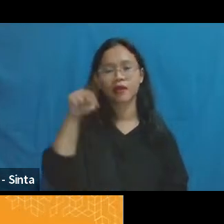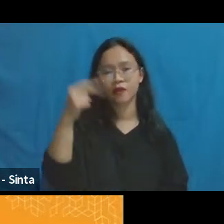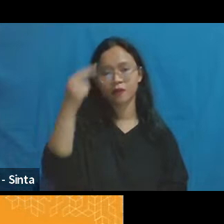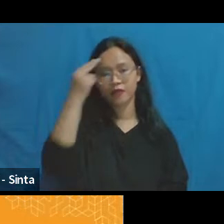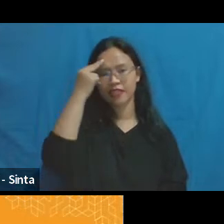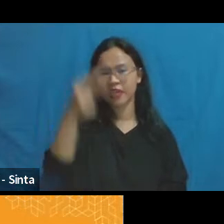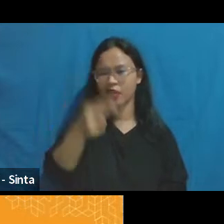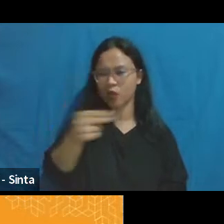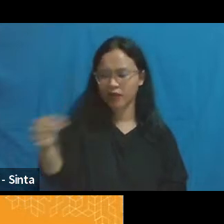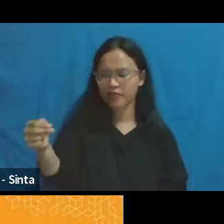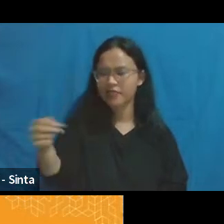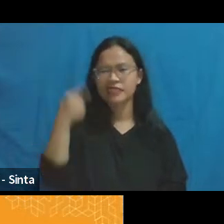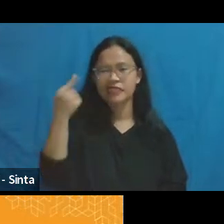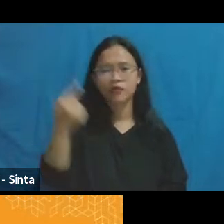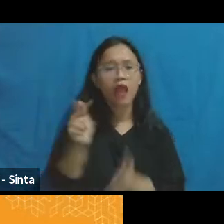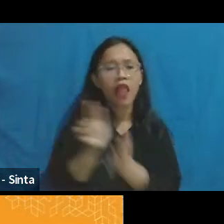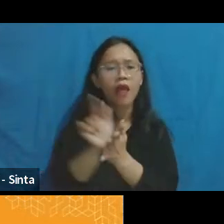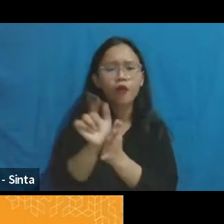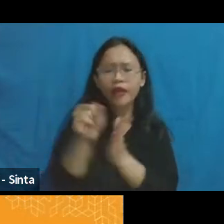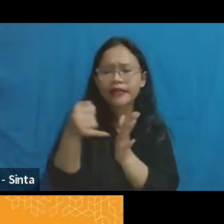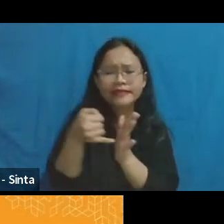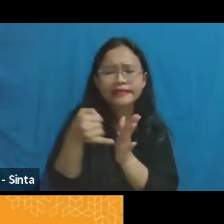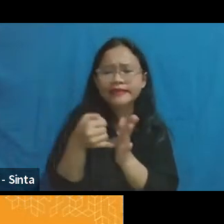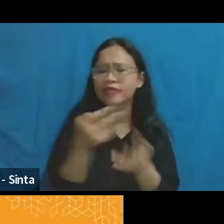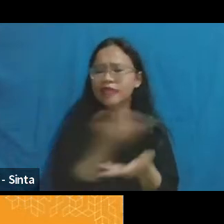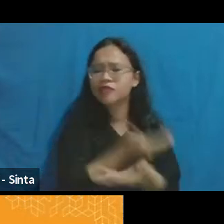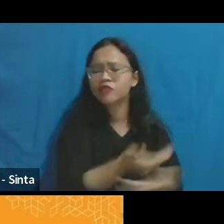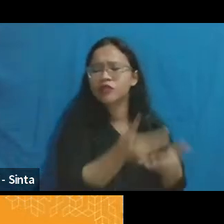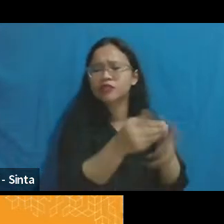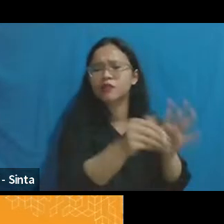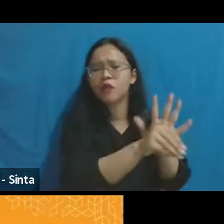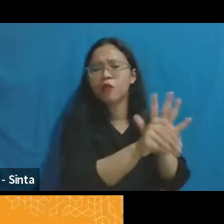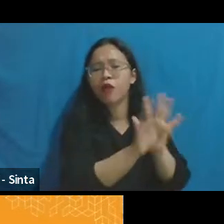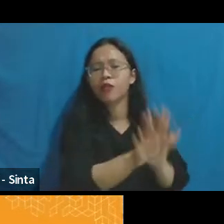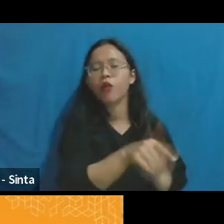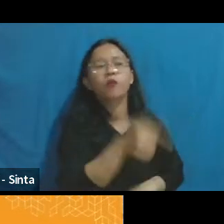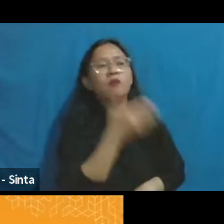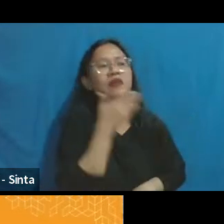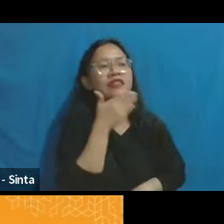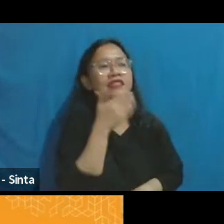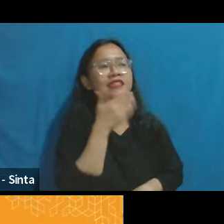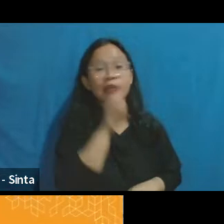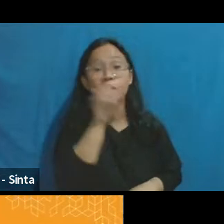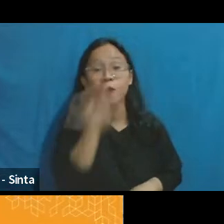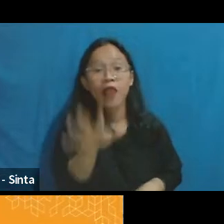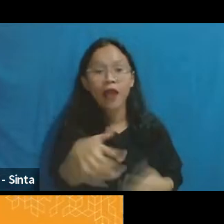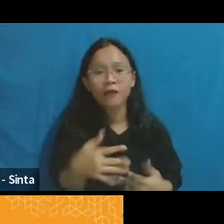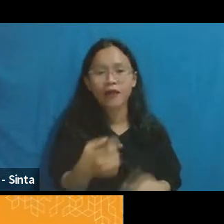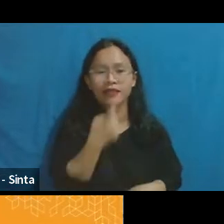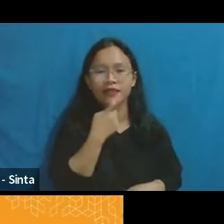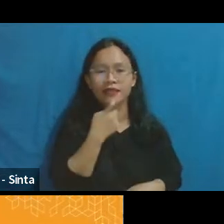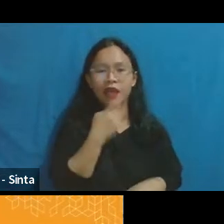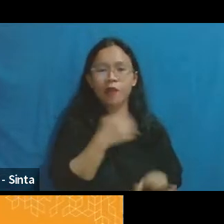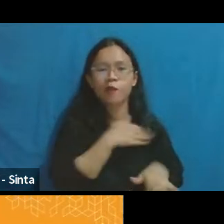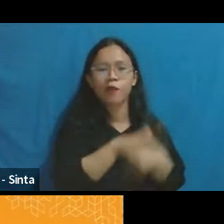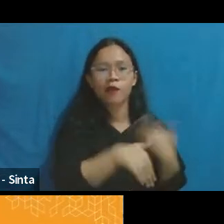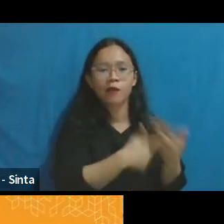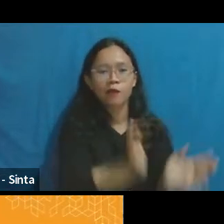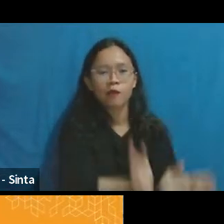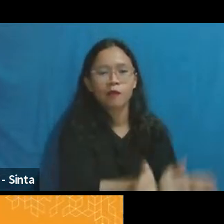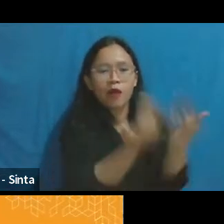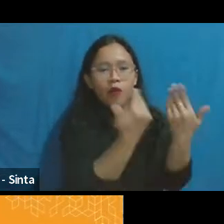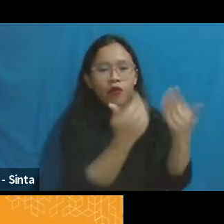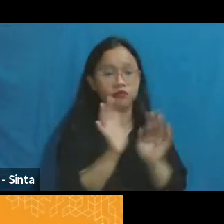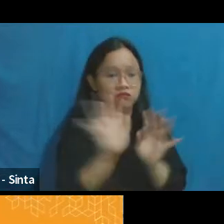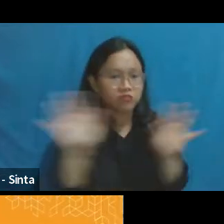how well they develop Papua, how well they try to use the term of economic development.